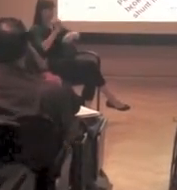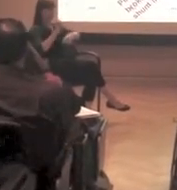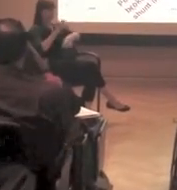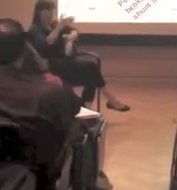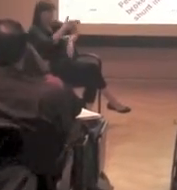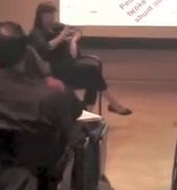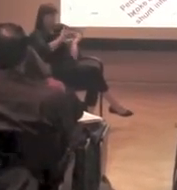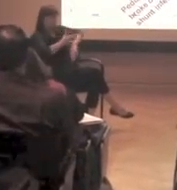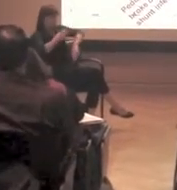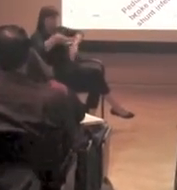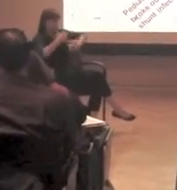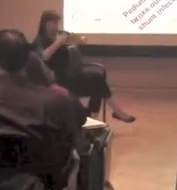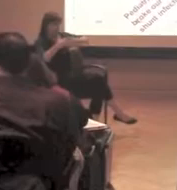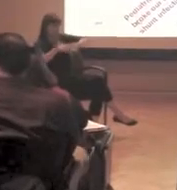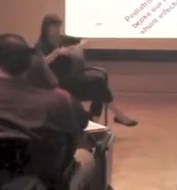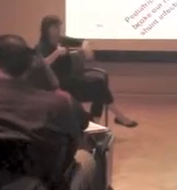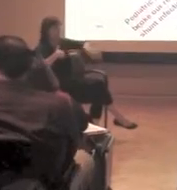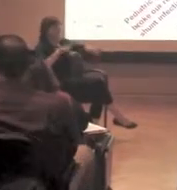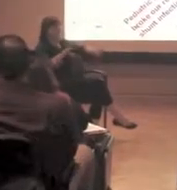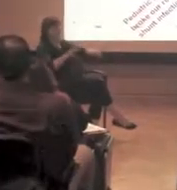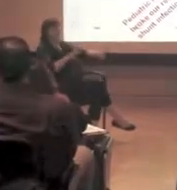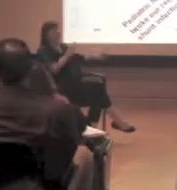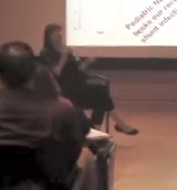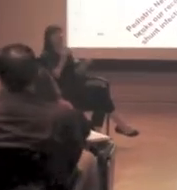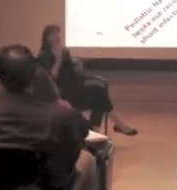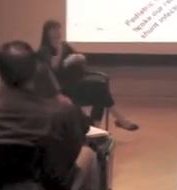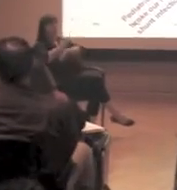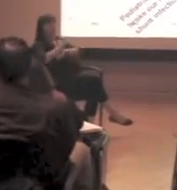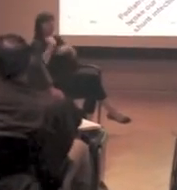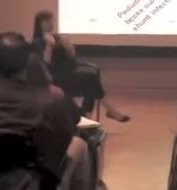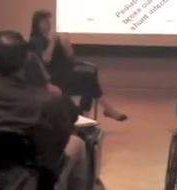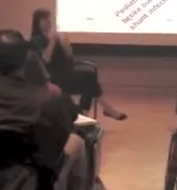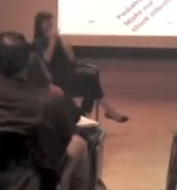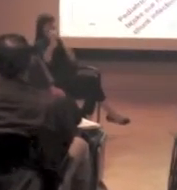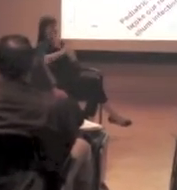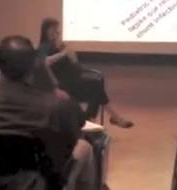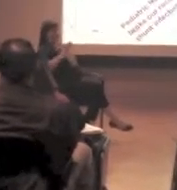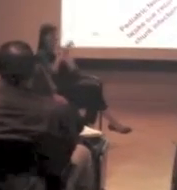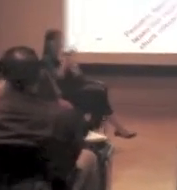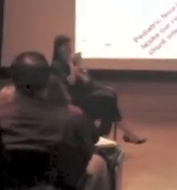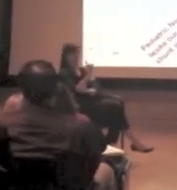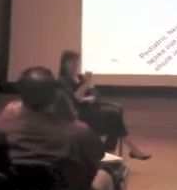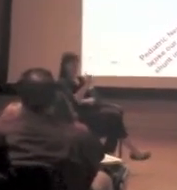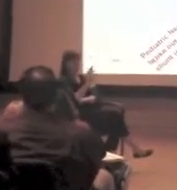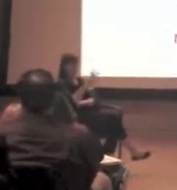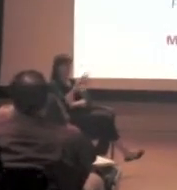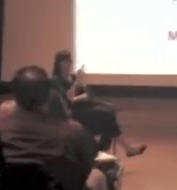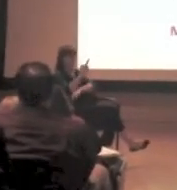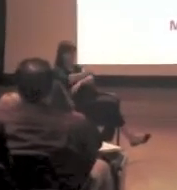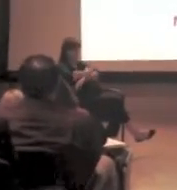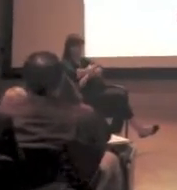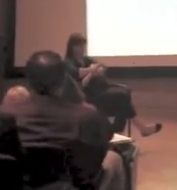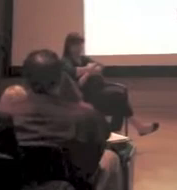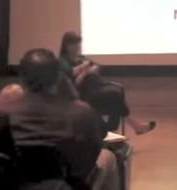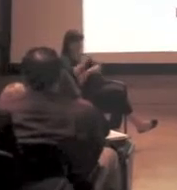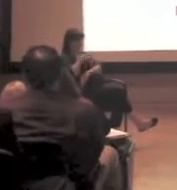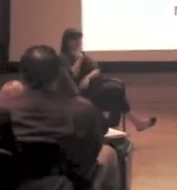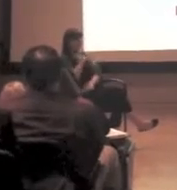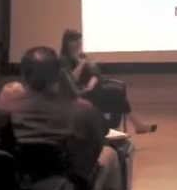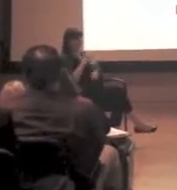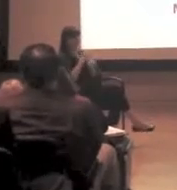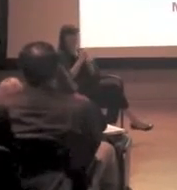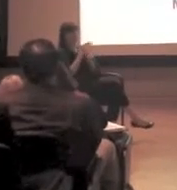machinery. We have like, how many days since our last shunt infection? So to try to help decrease shunt